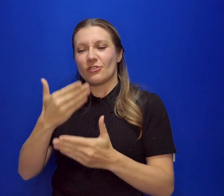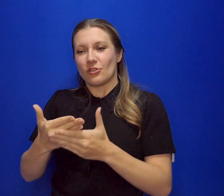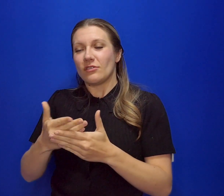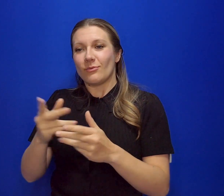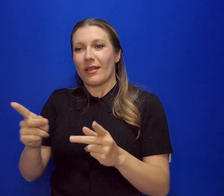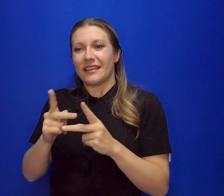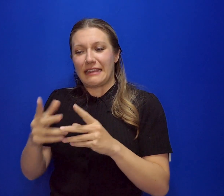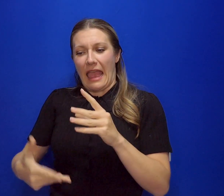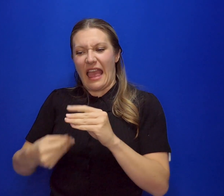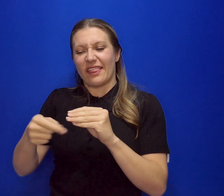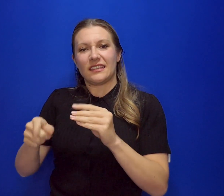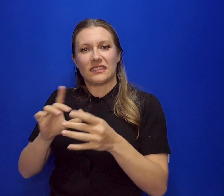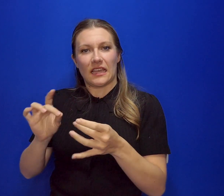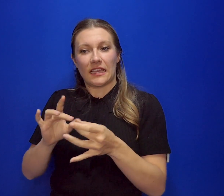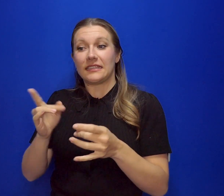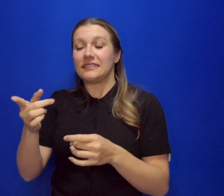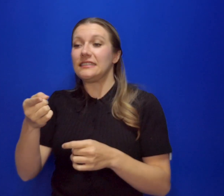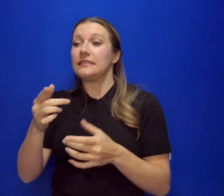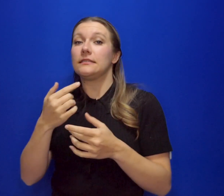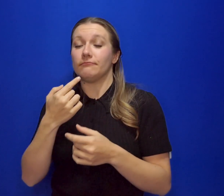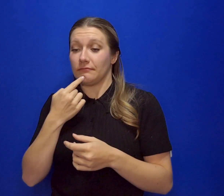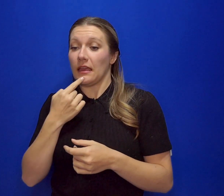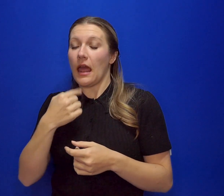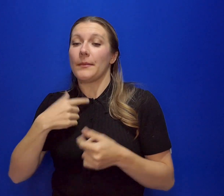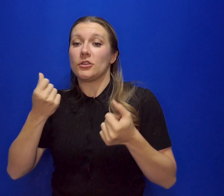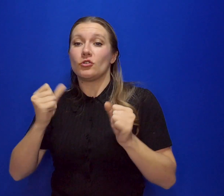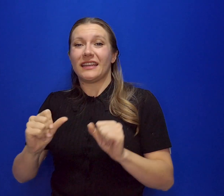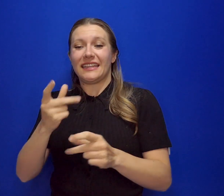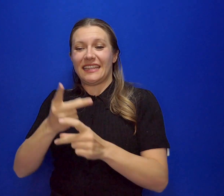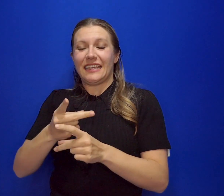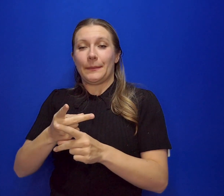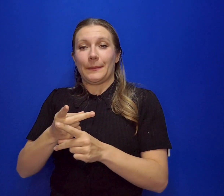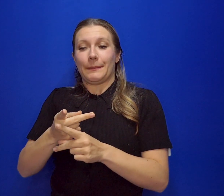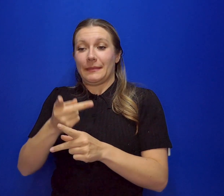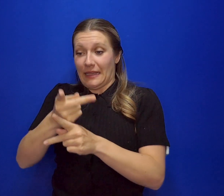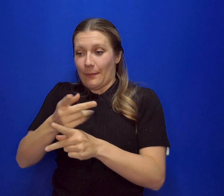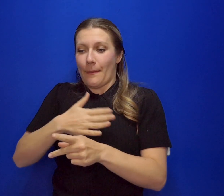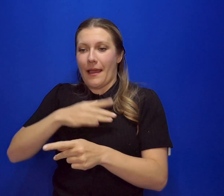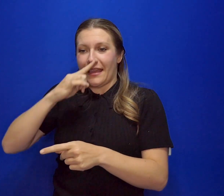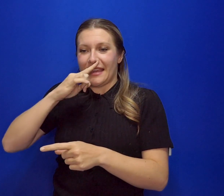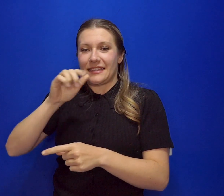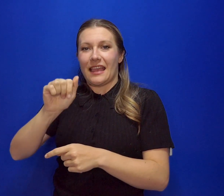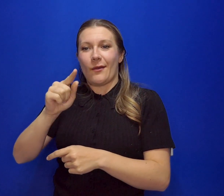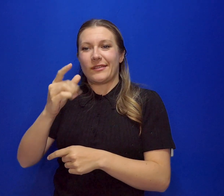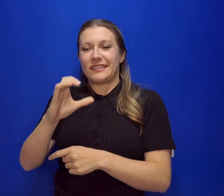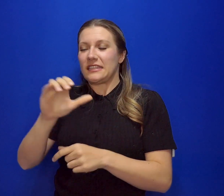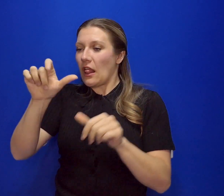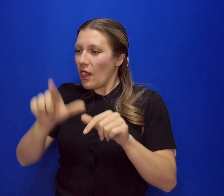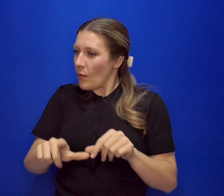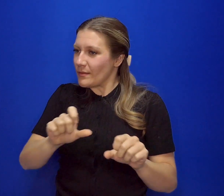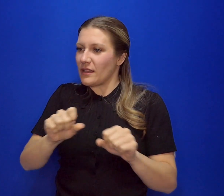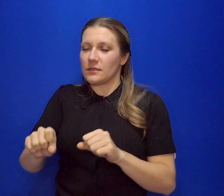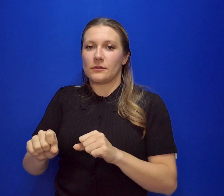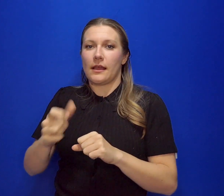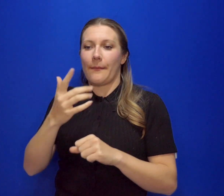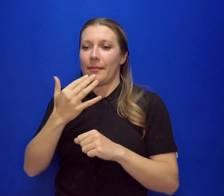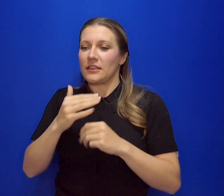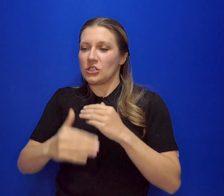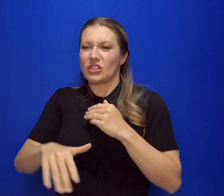this. He said, I've been trying to keep my kids' A1C as low as I can, blood sugars as low as I can. But then I